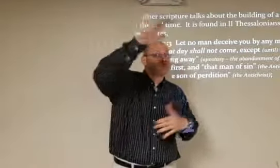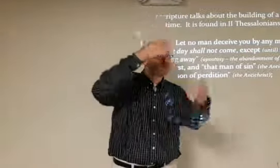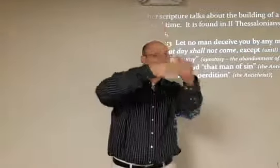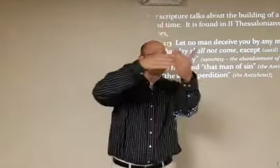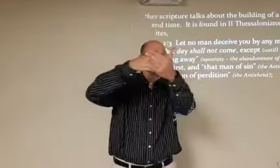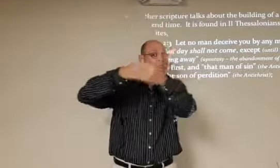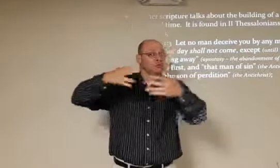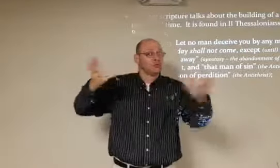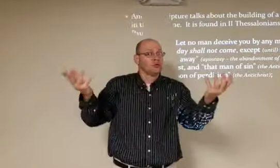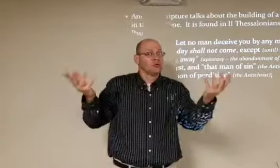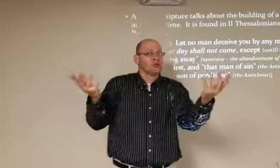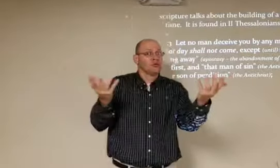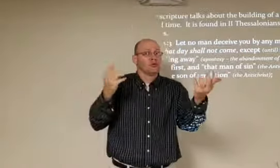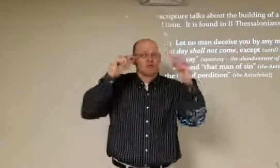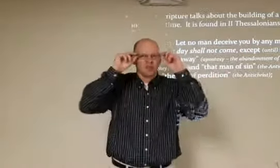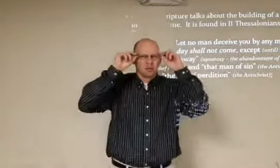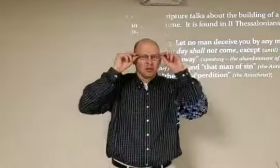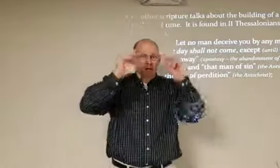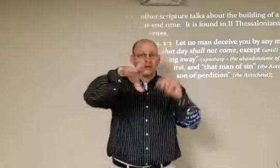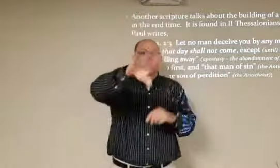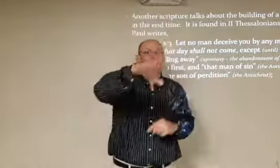There's Christians out there.